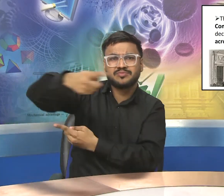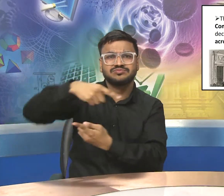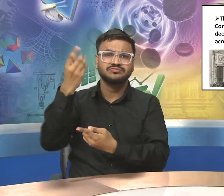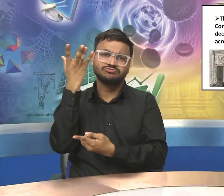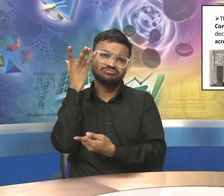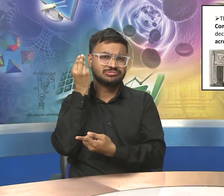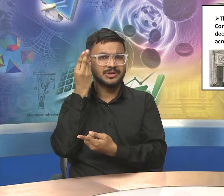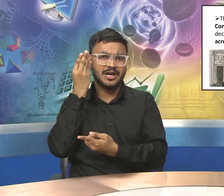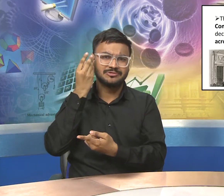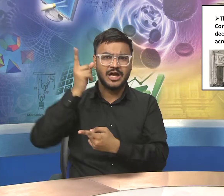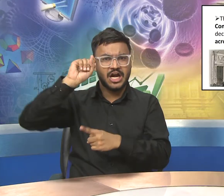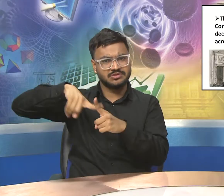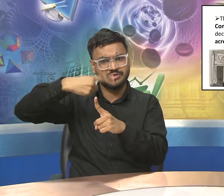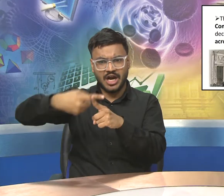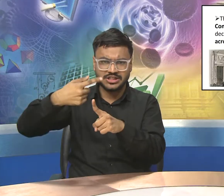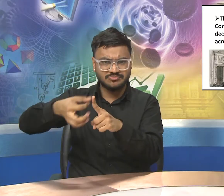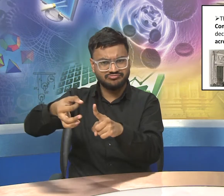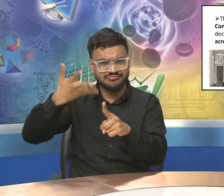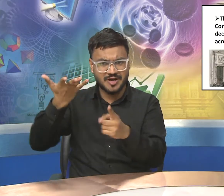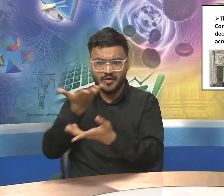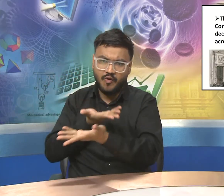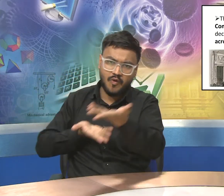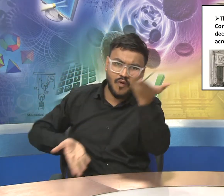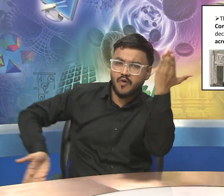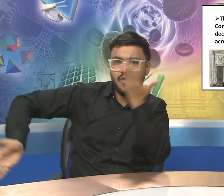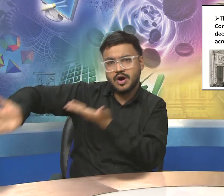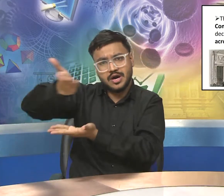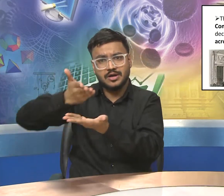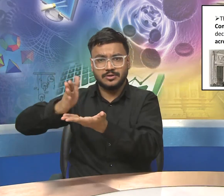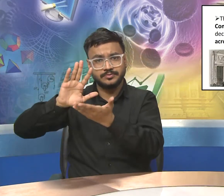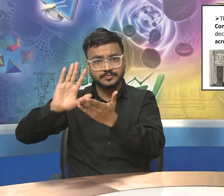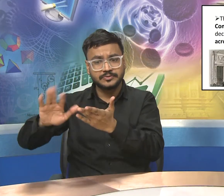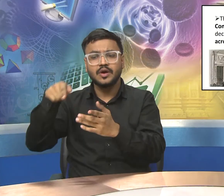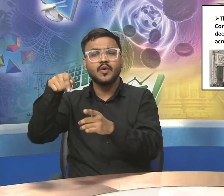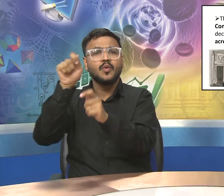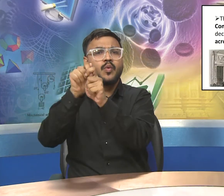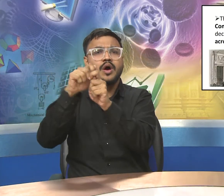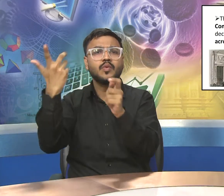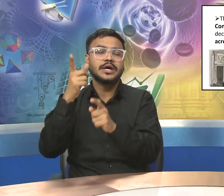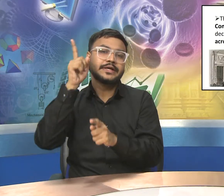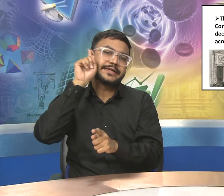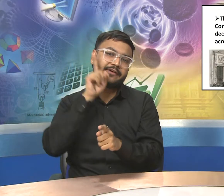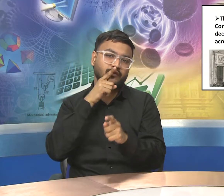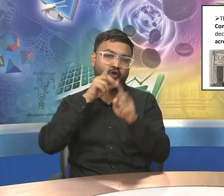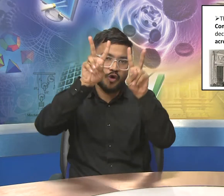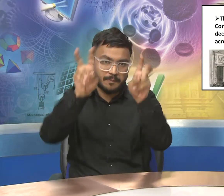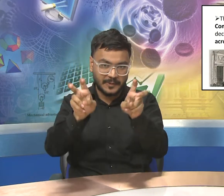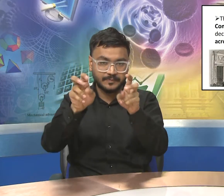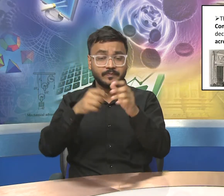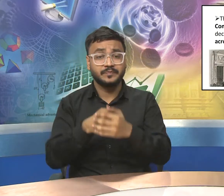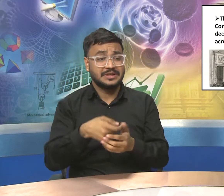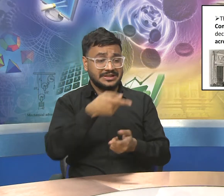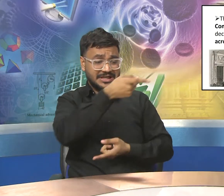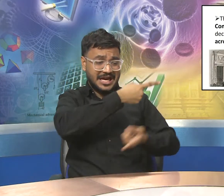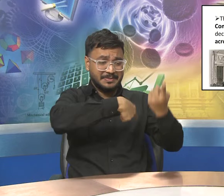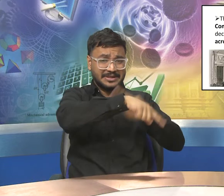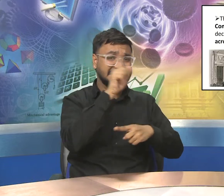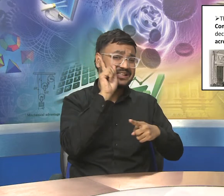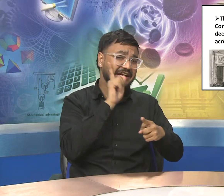where educators of the deaf decide to use speech for teaching the deaf across the world.